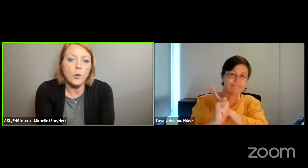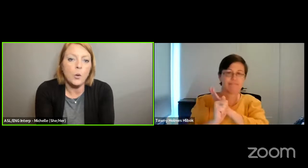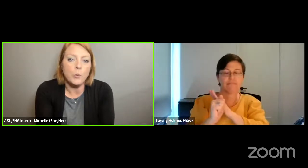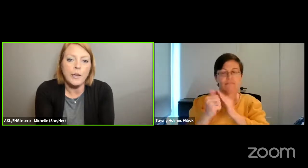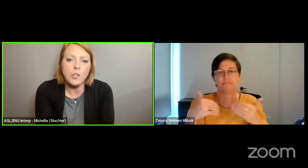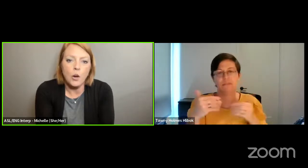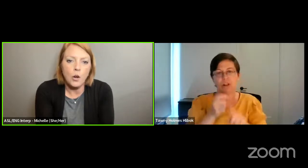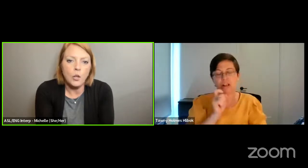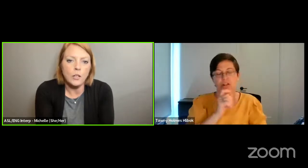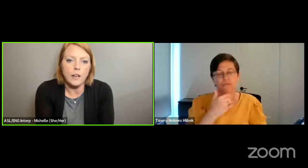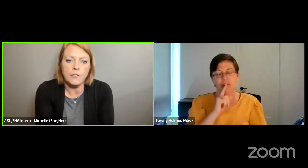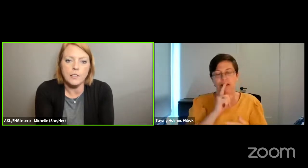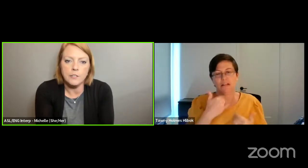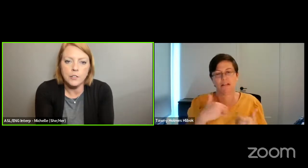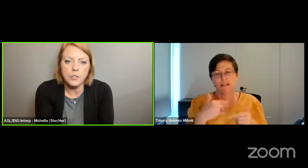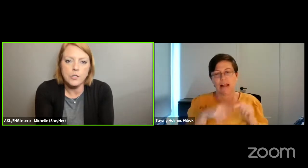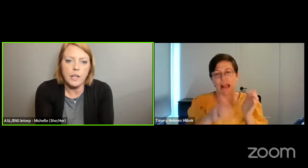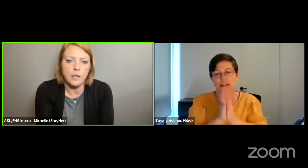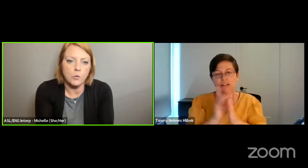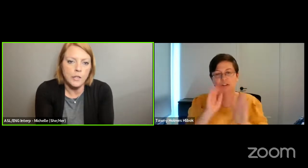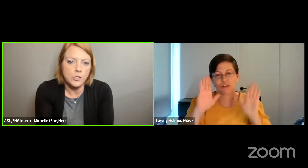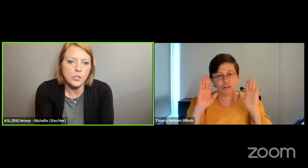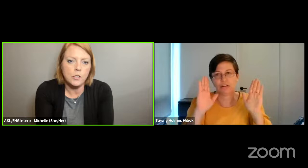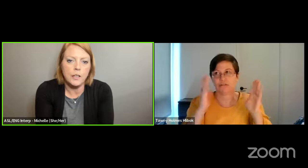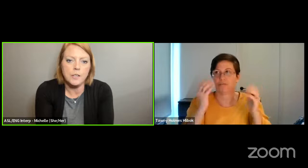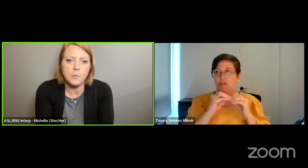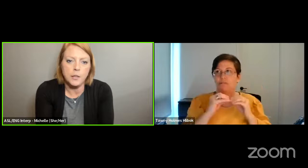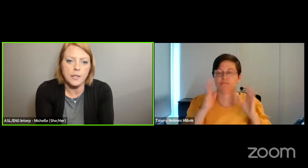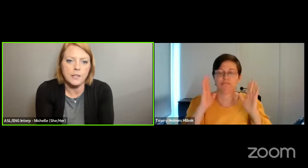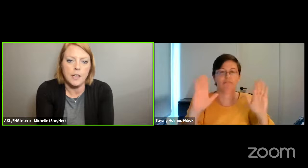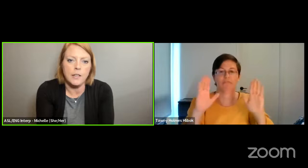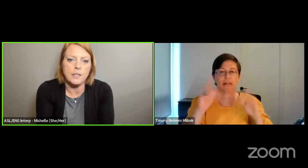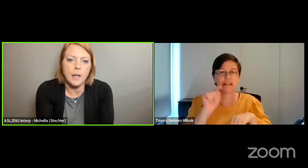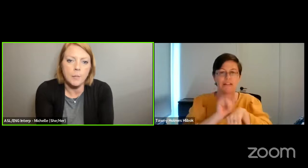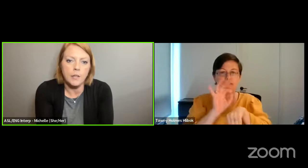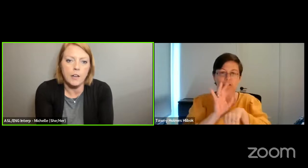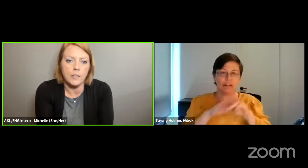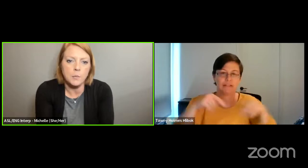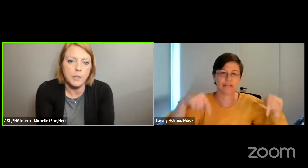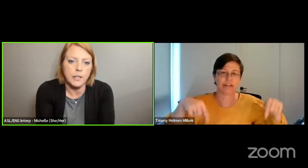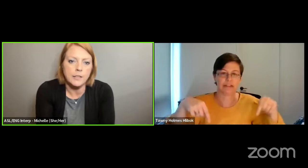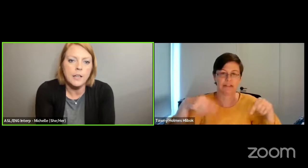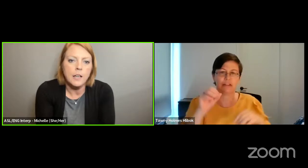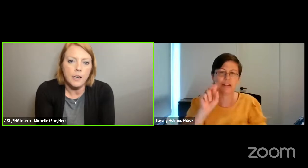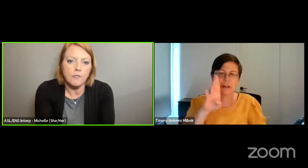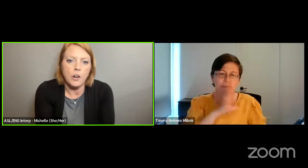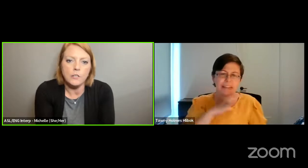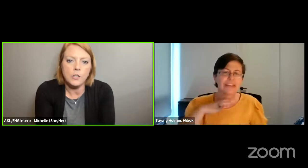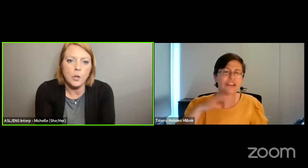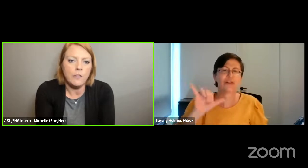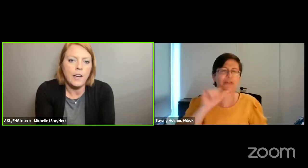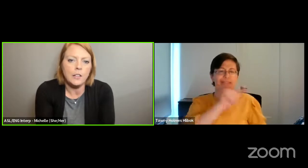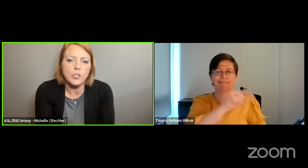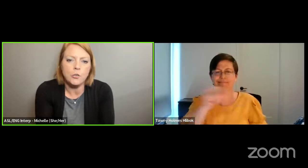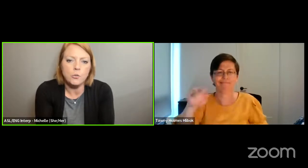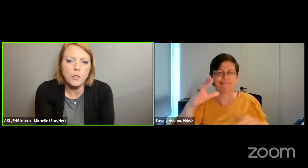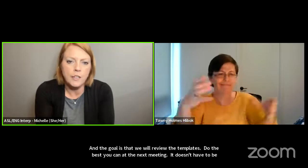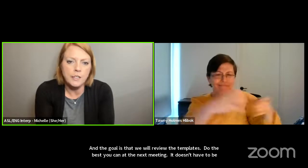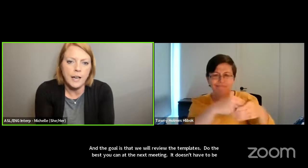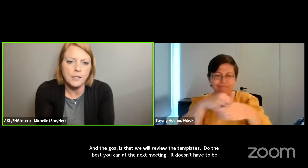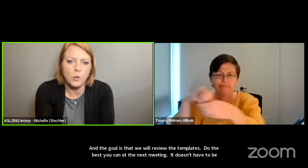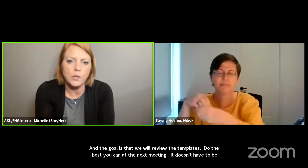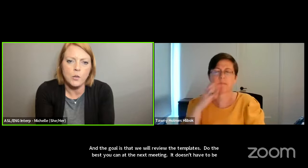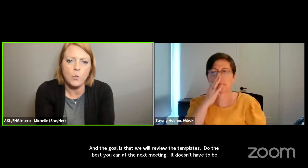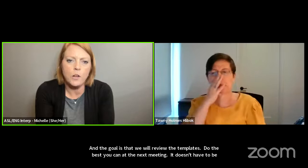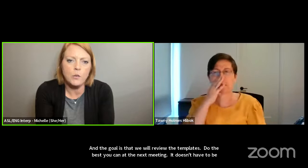And that incorporates all of the diverse and rich experience and the depth of experience involved. So we've had a